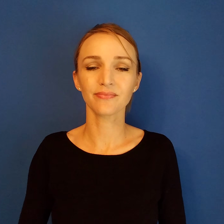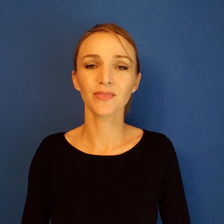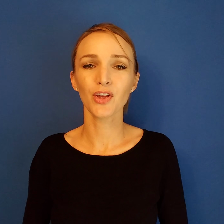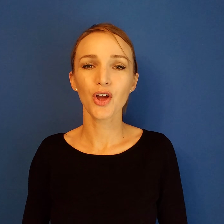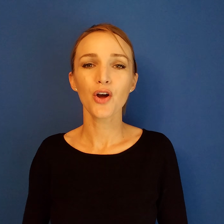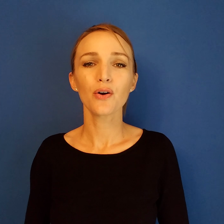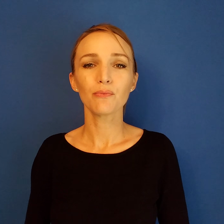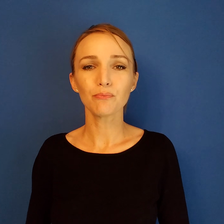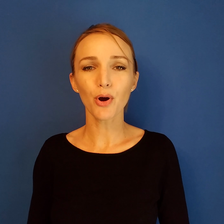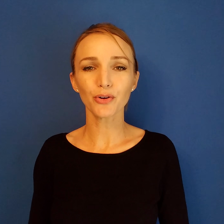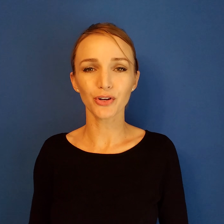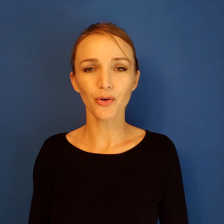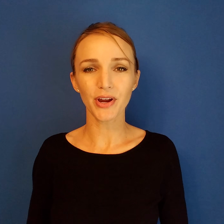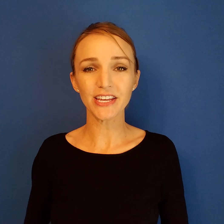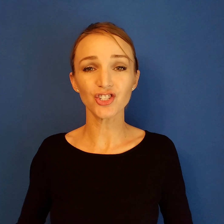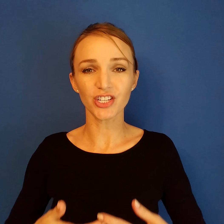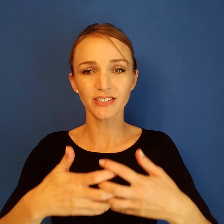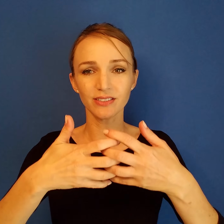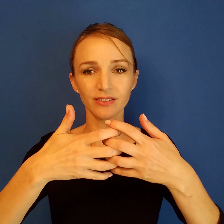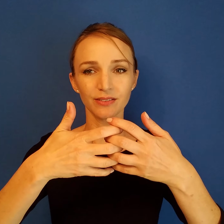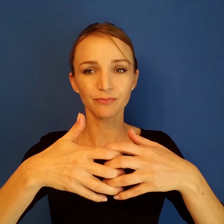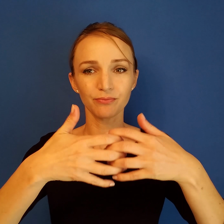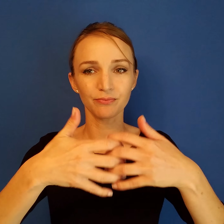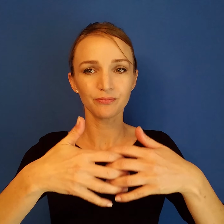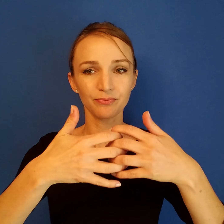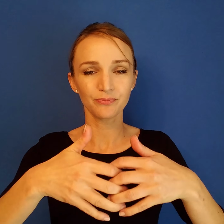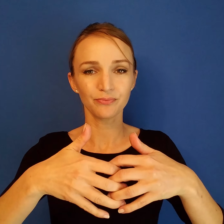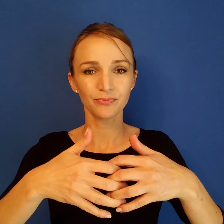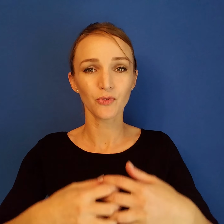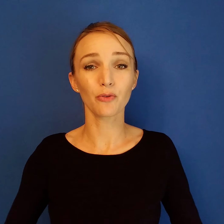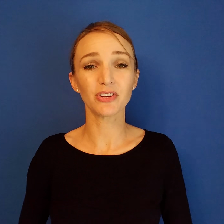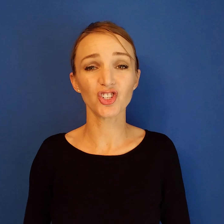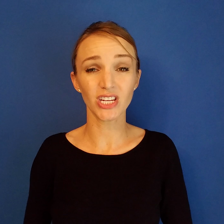Motor. engine. Or machine.